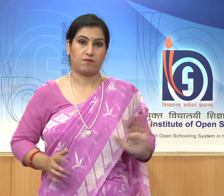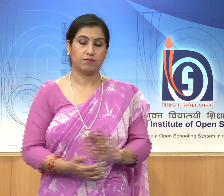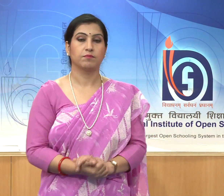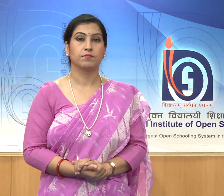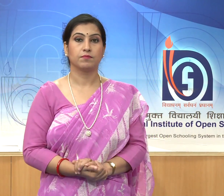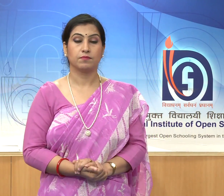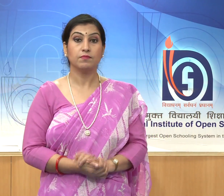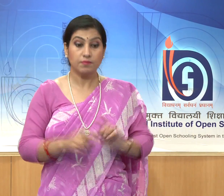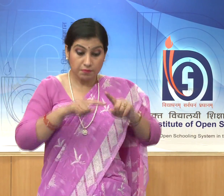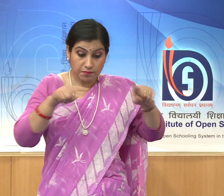The manuscripts were